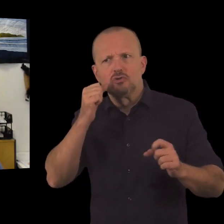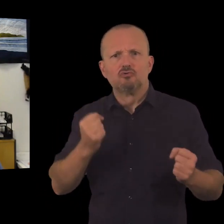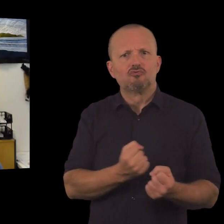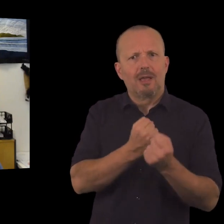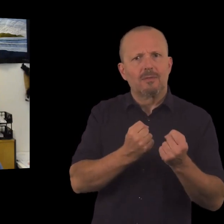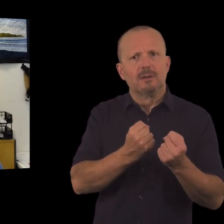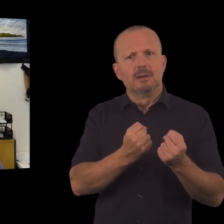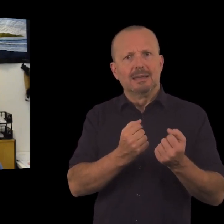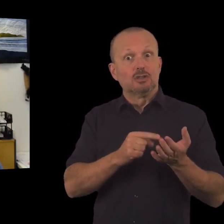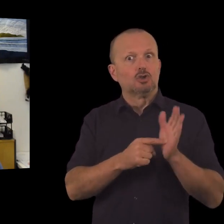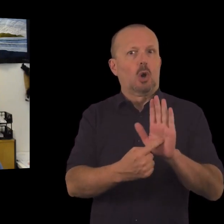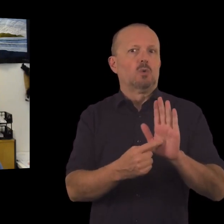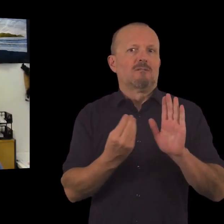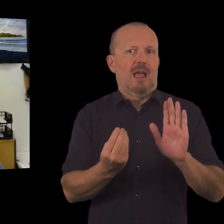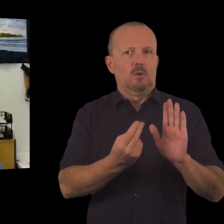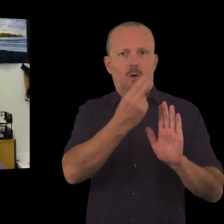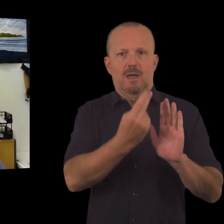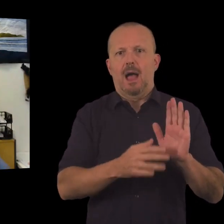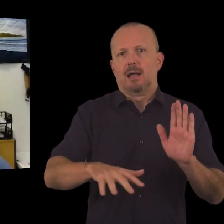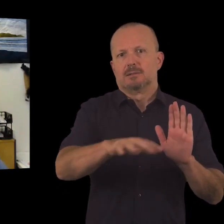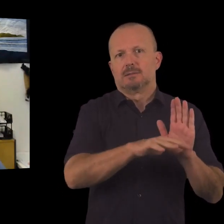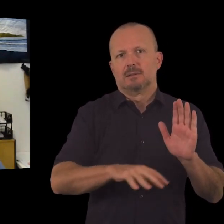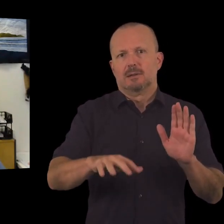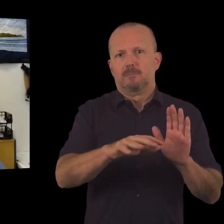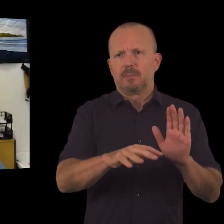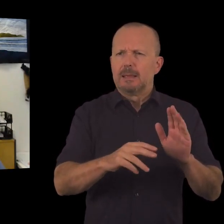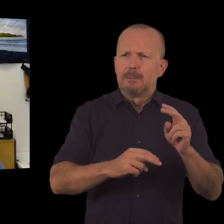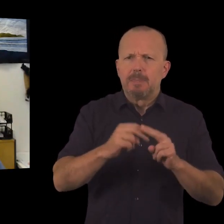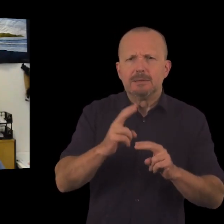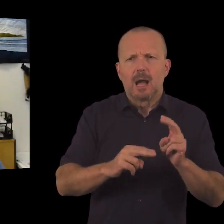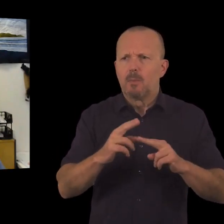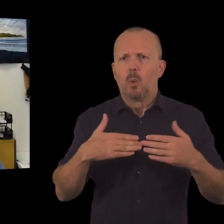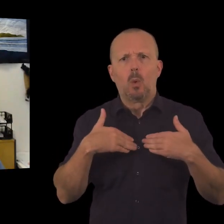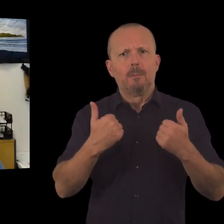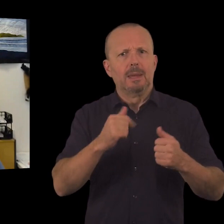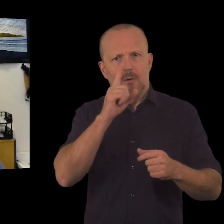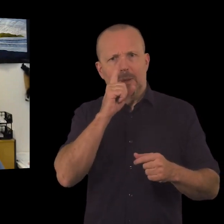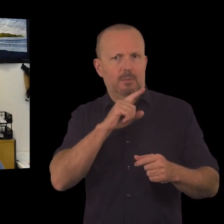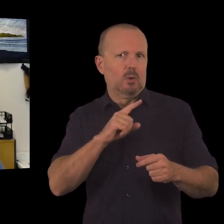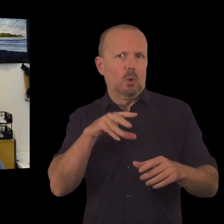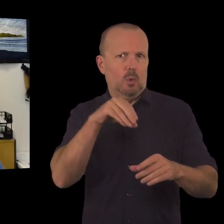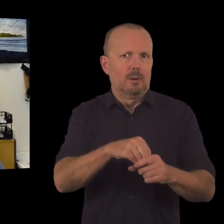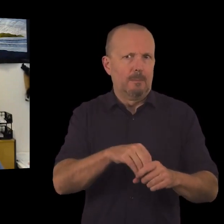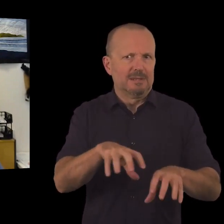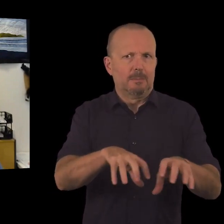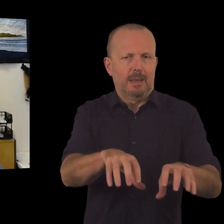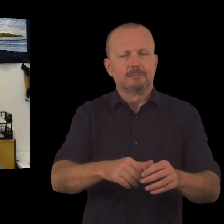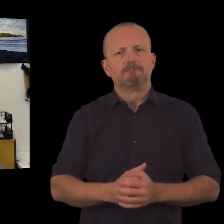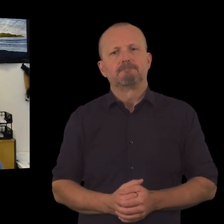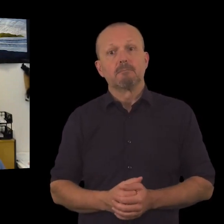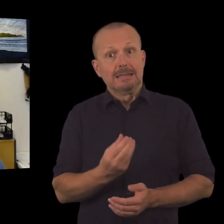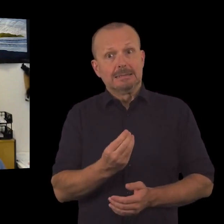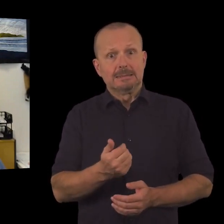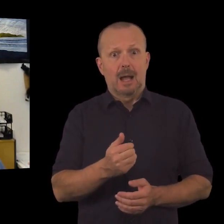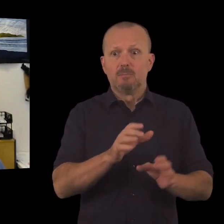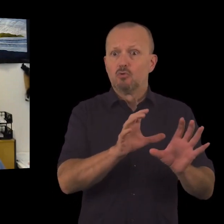of the arts, that strengthens our communities, builds the well-being of people who participate. If you don't have a website to